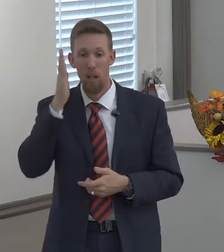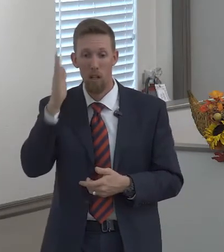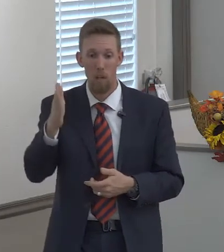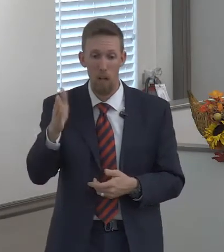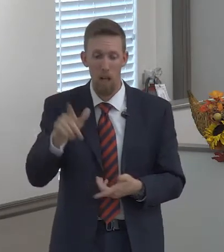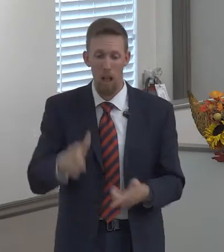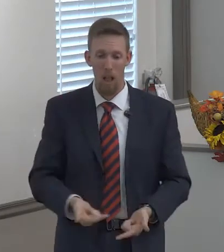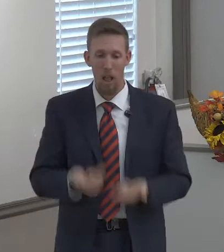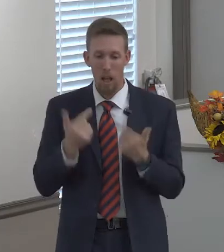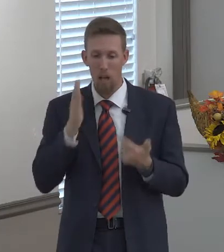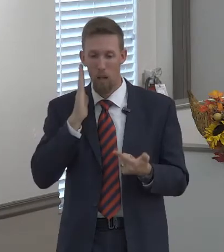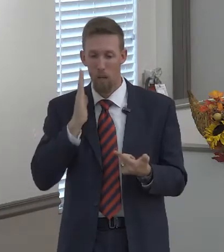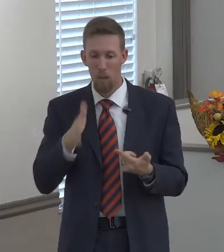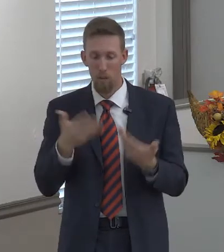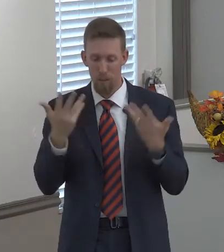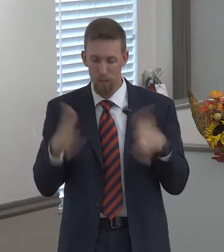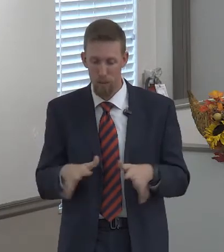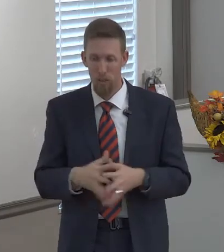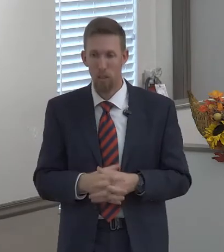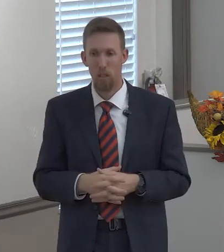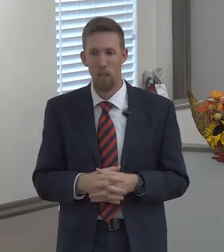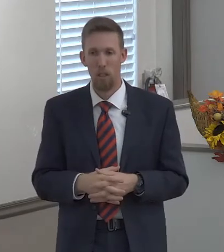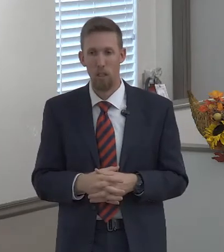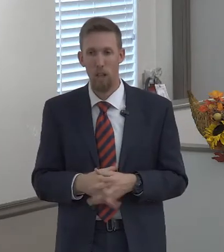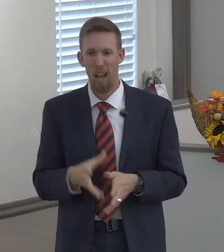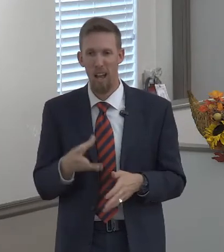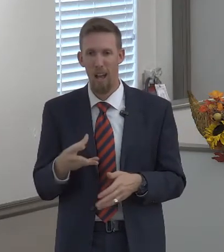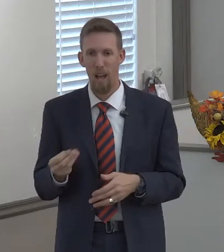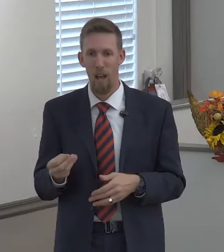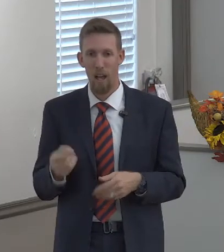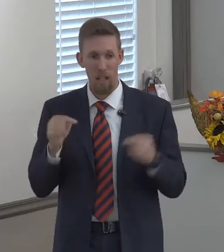I hope that you think about what I'm preaching and you say, wow,